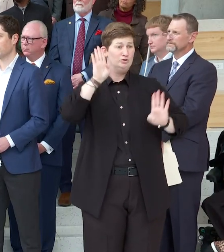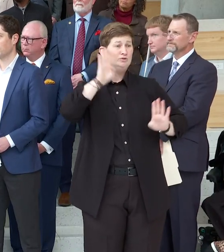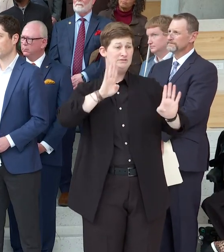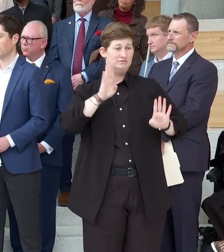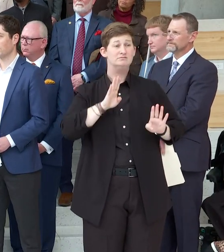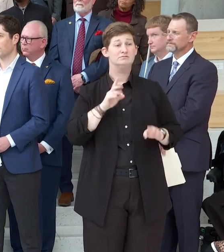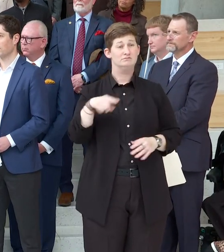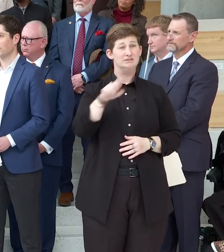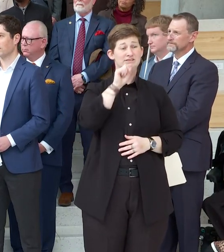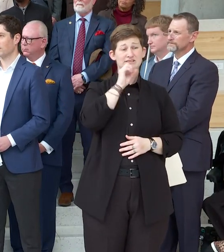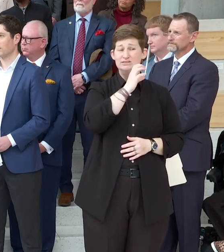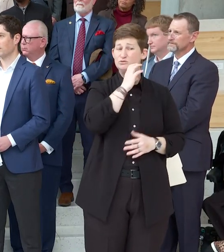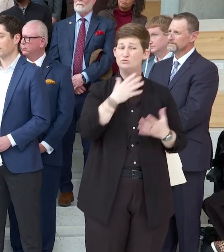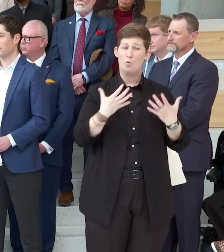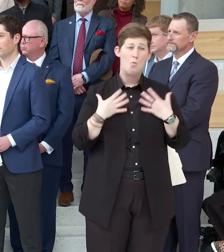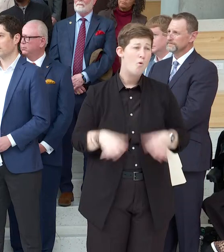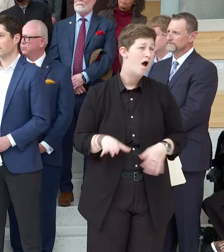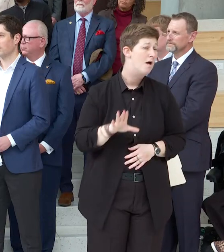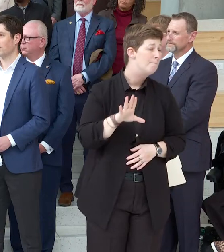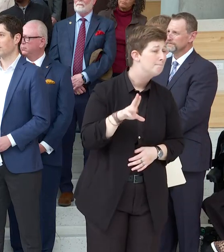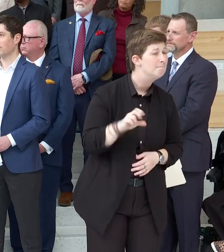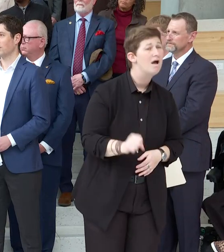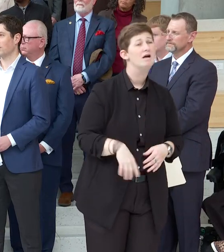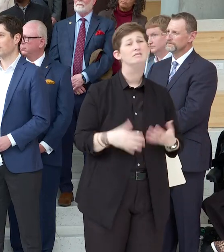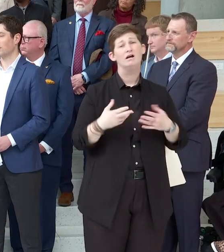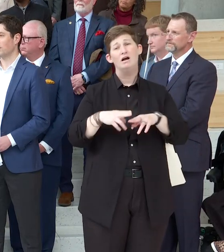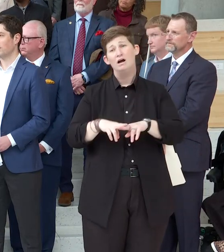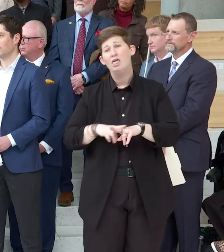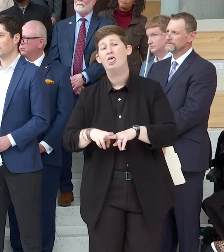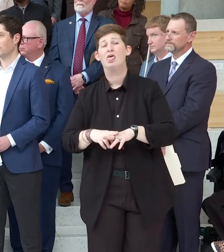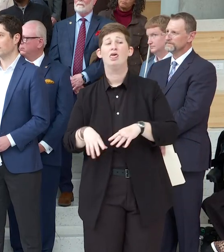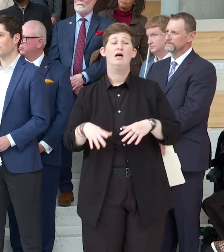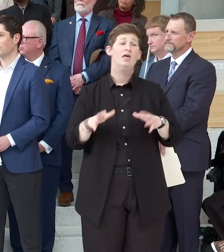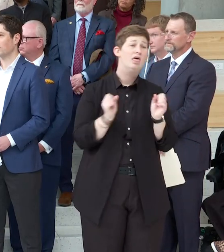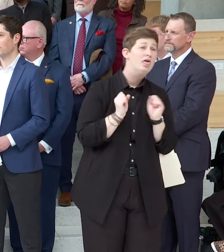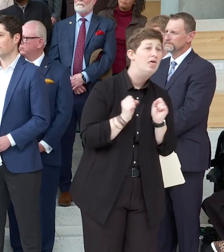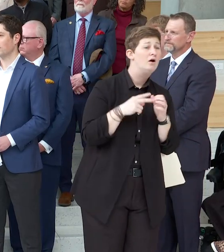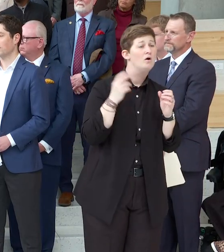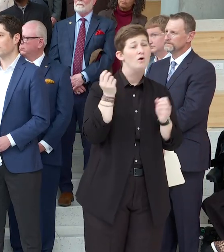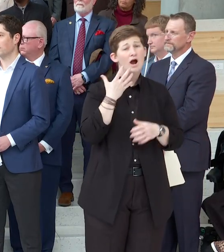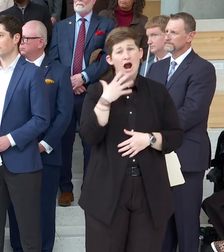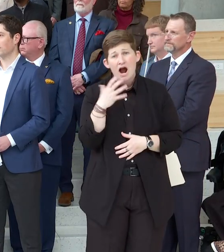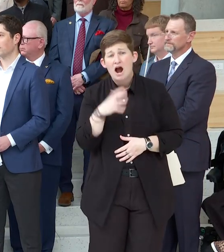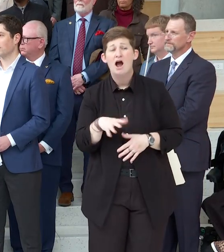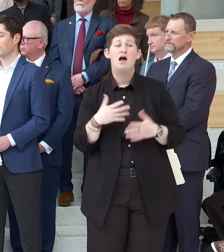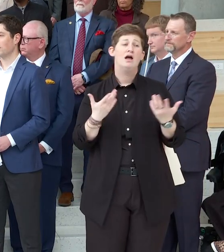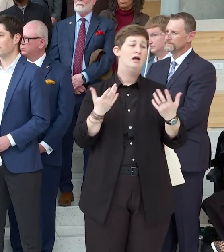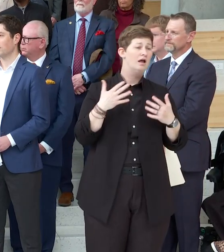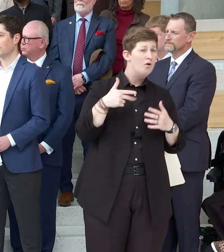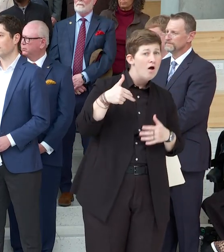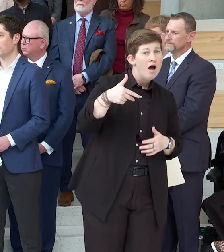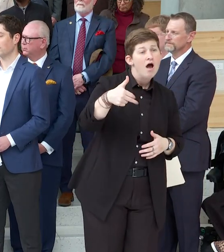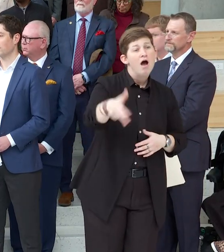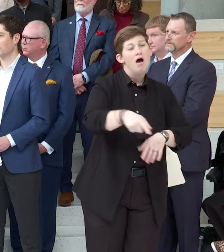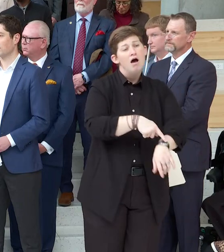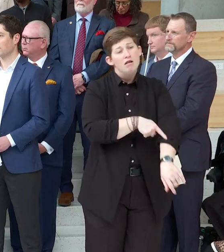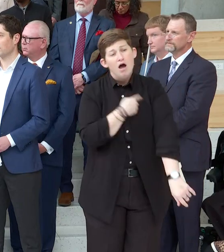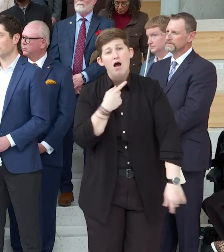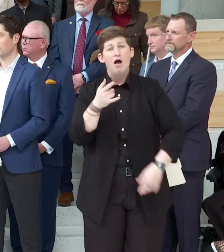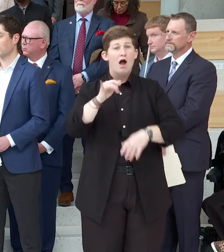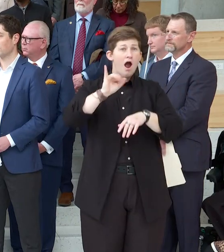on public transportation. They don't want to stand out in the heat, in the cold, and walk over ice and